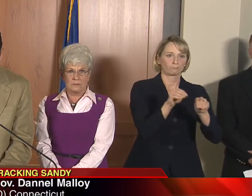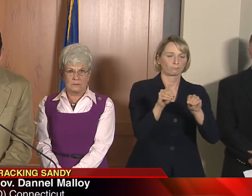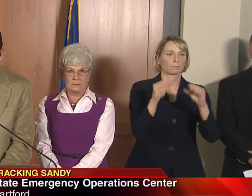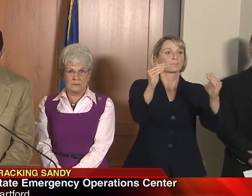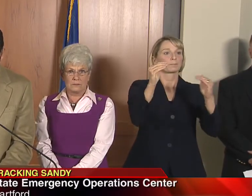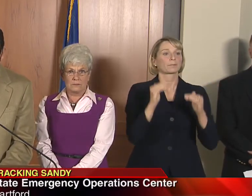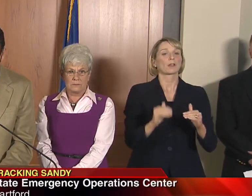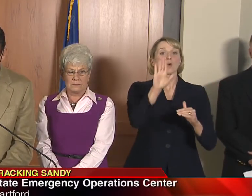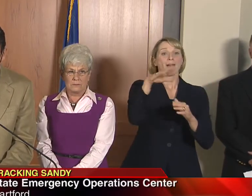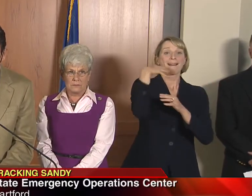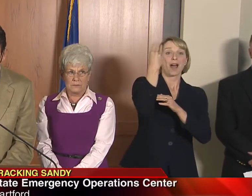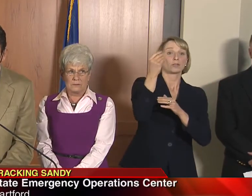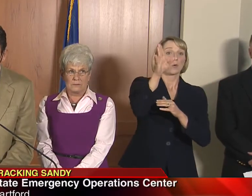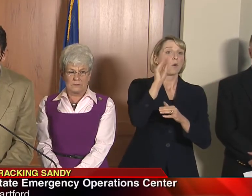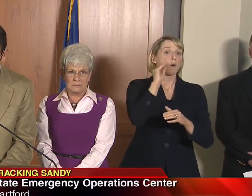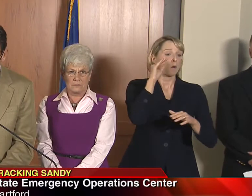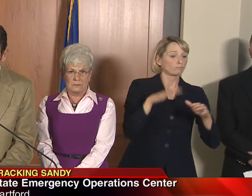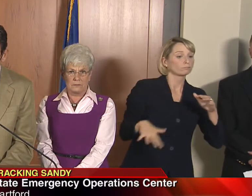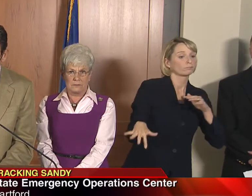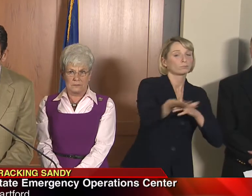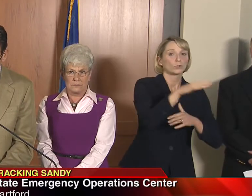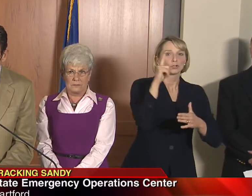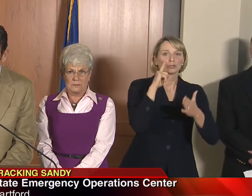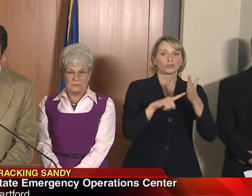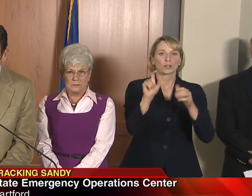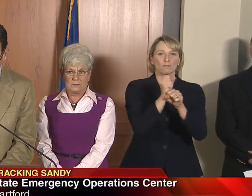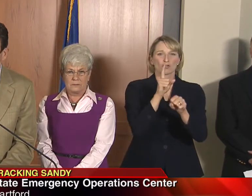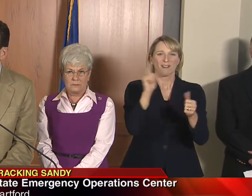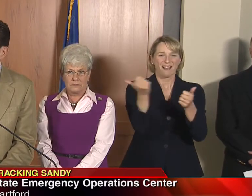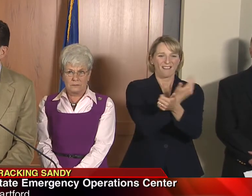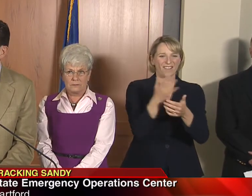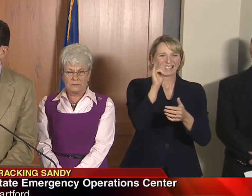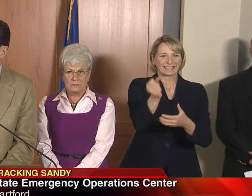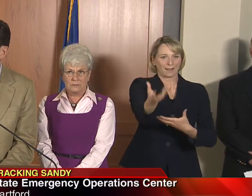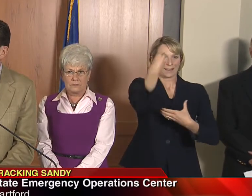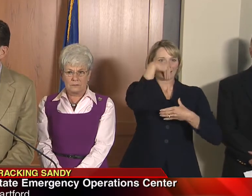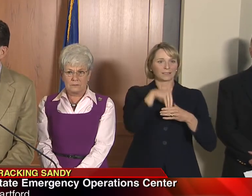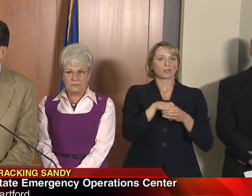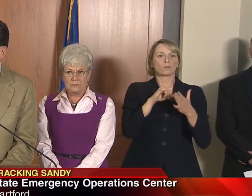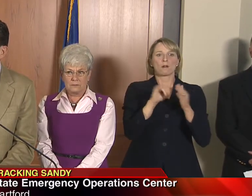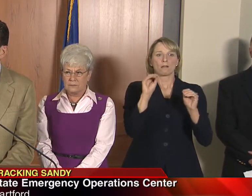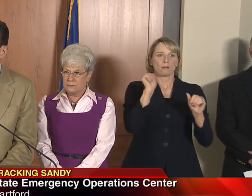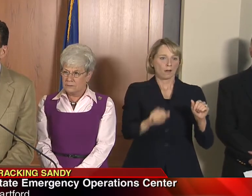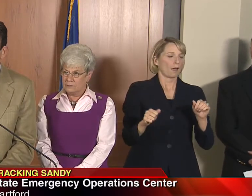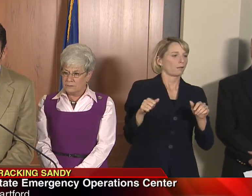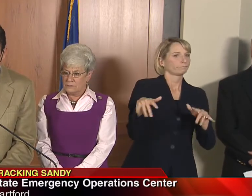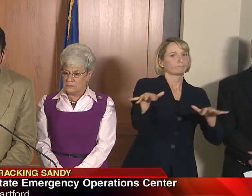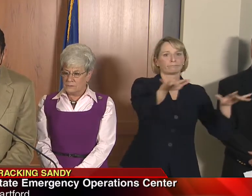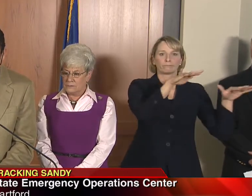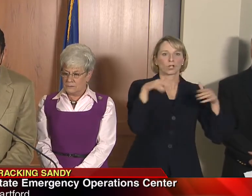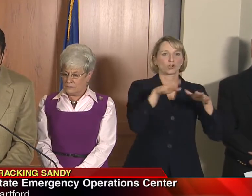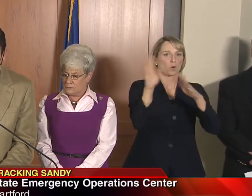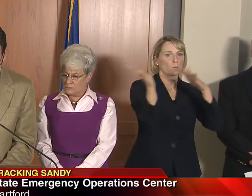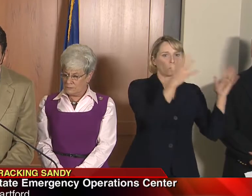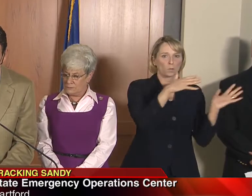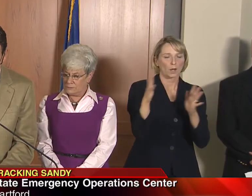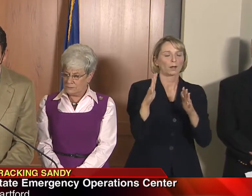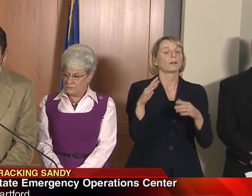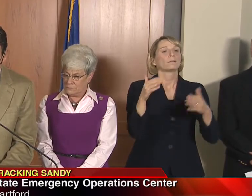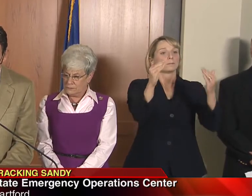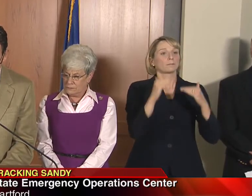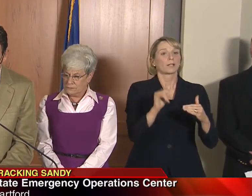inside. Make sure that you check one last time on your neighbors, particularly if that is a senior citizen or a person with disabilities.